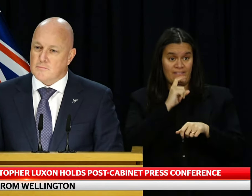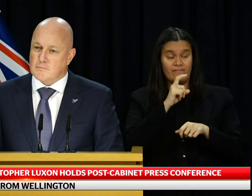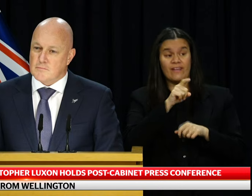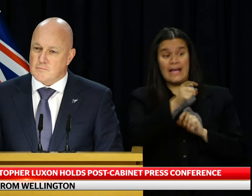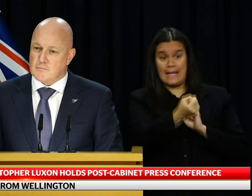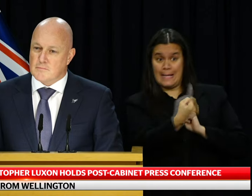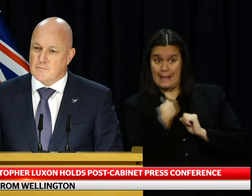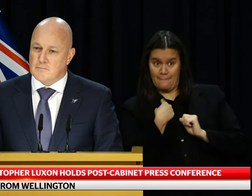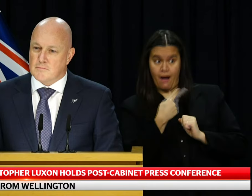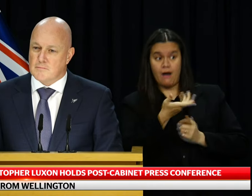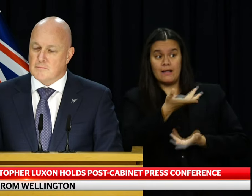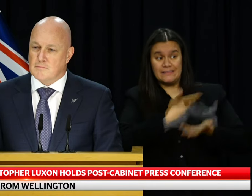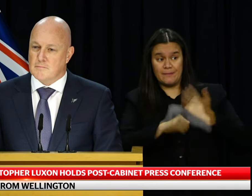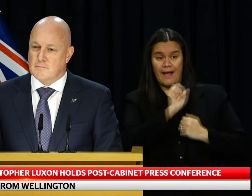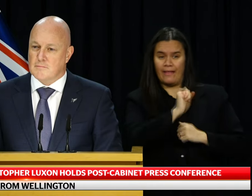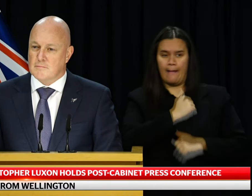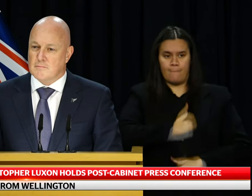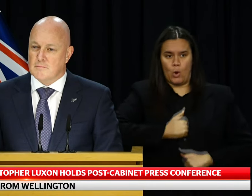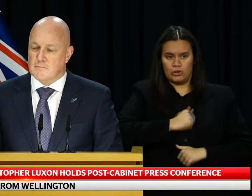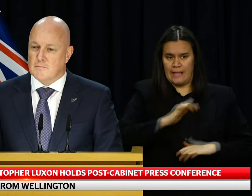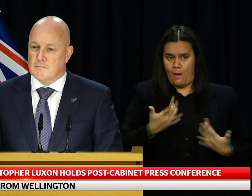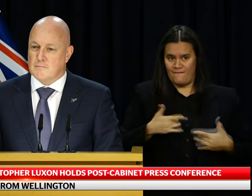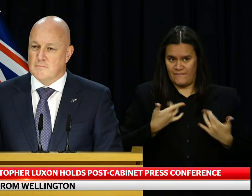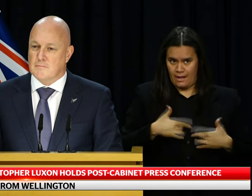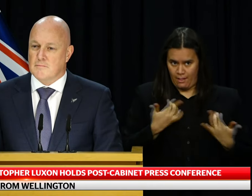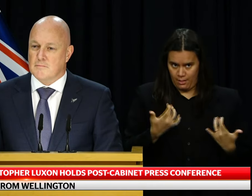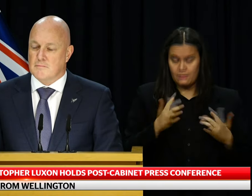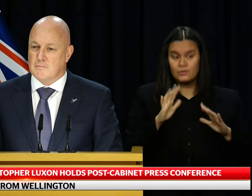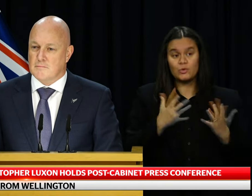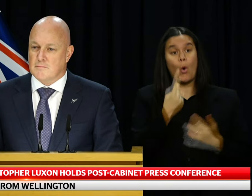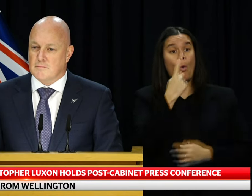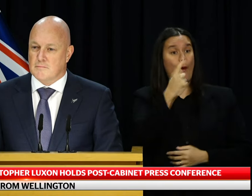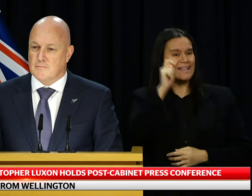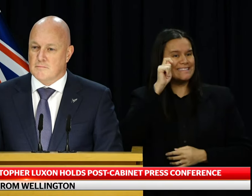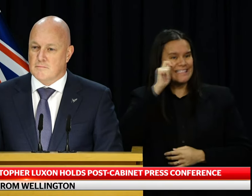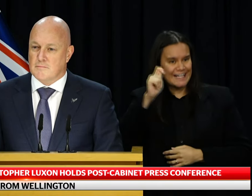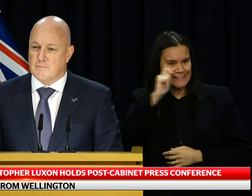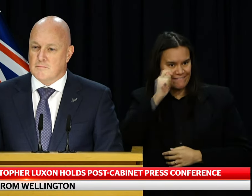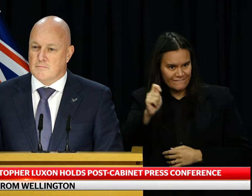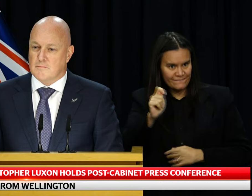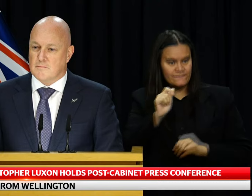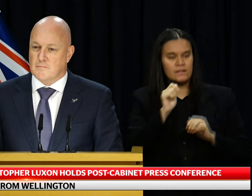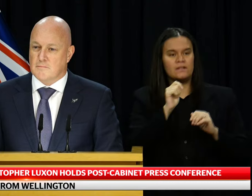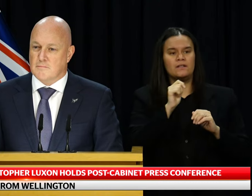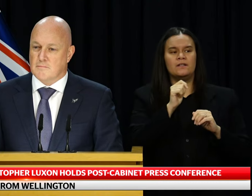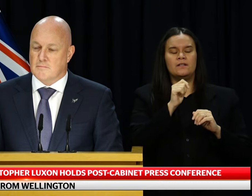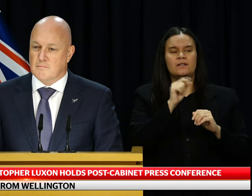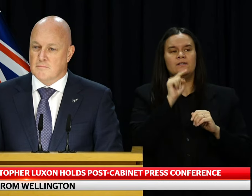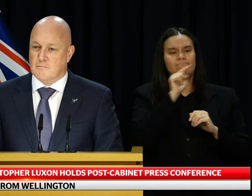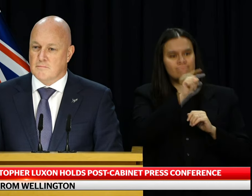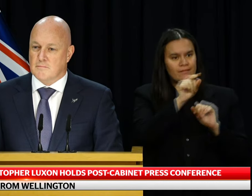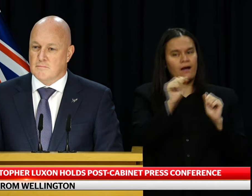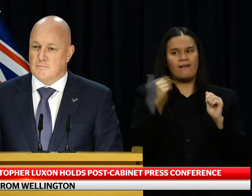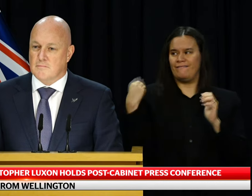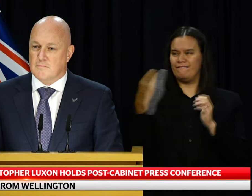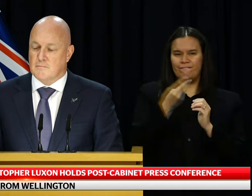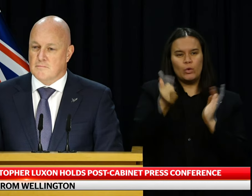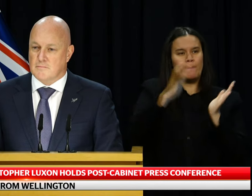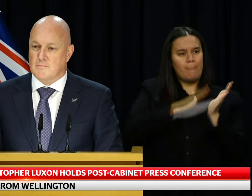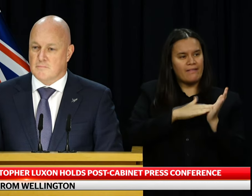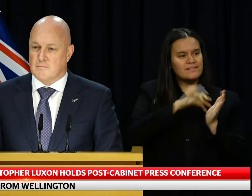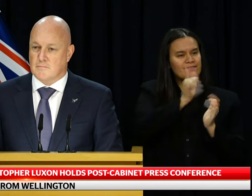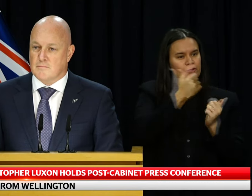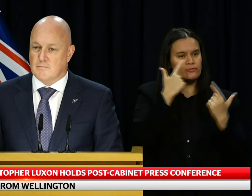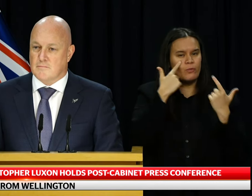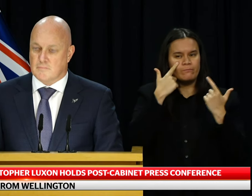explaining how they're feeling, and I'll just ask you to respond to them. This is from a detective of 7 years. I've been to multiple deceased persons in the last month. Some suicides.